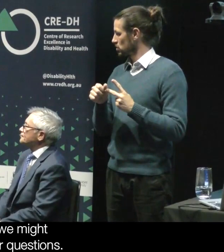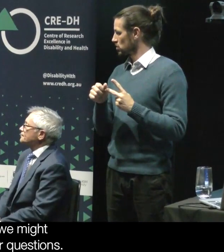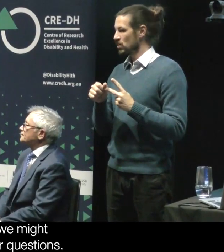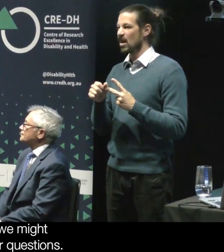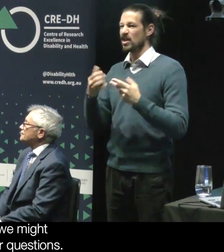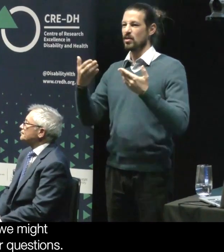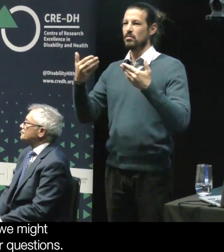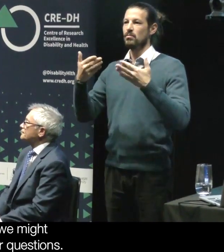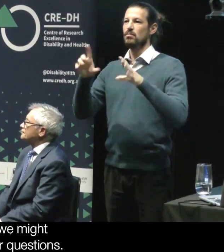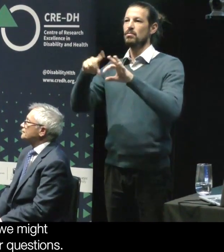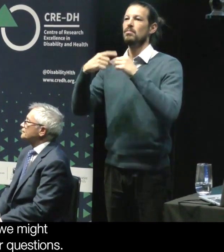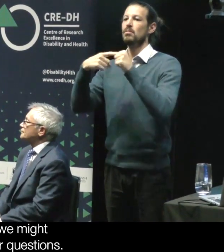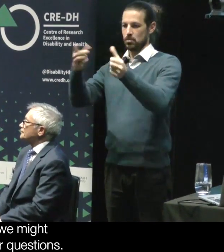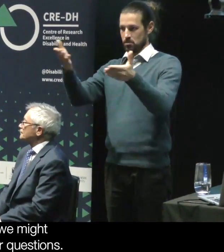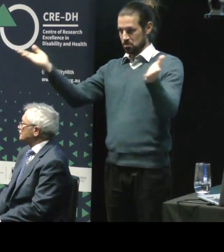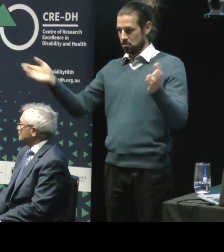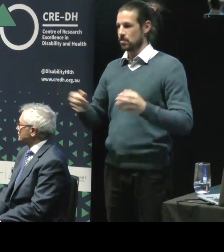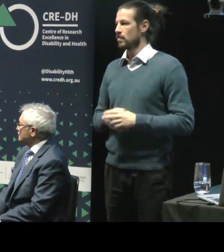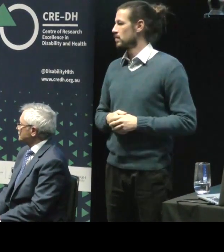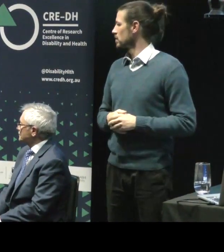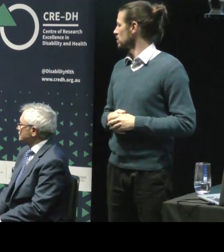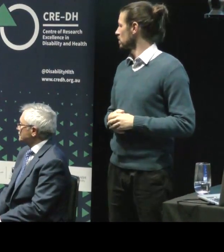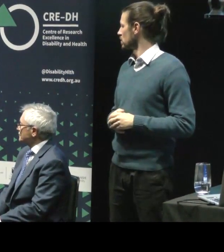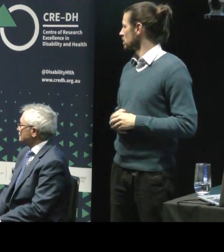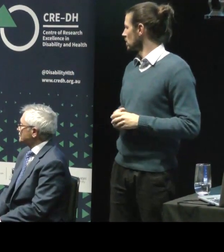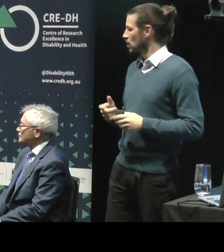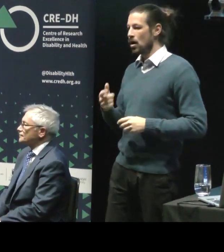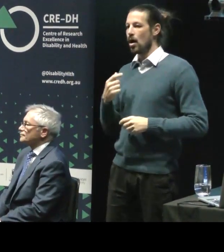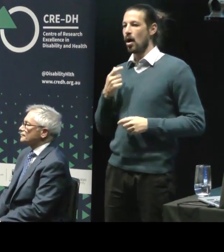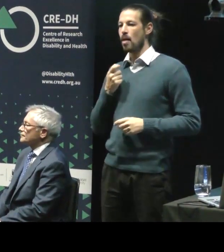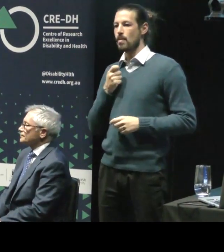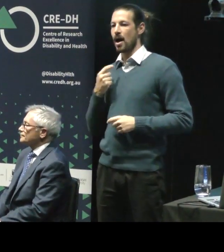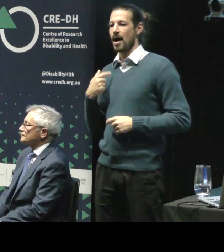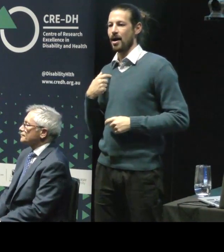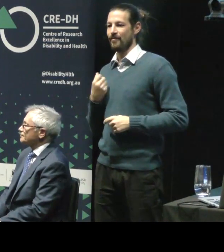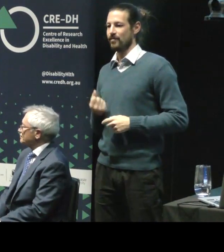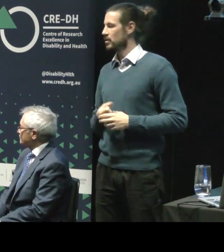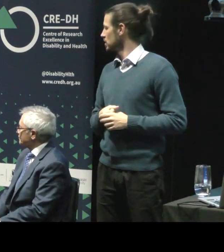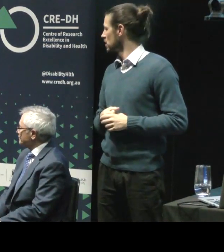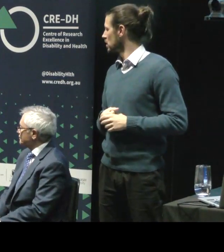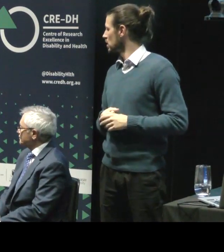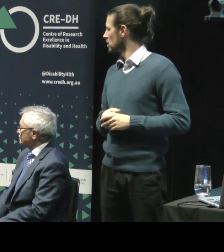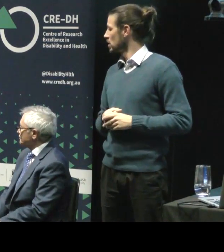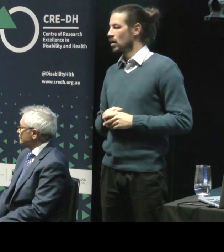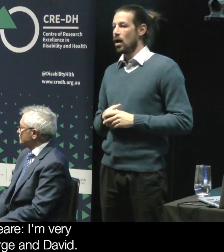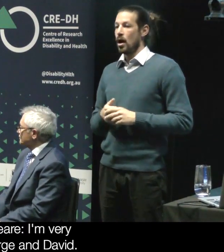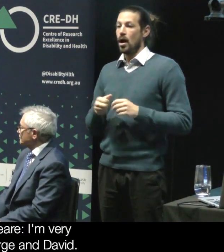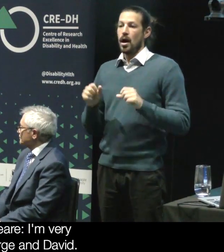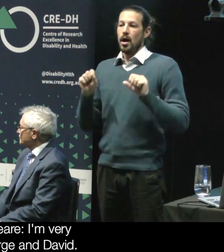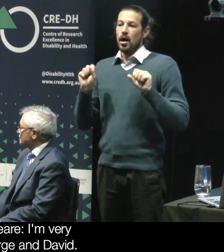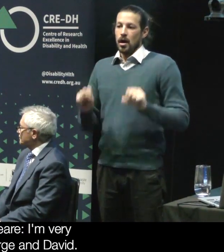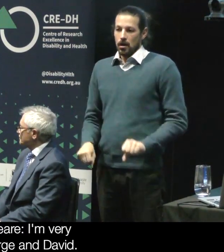open it up for questions. Sure. I think I'm okay. Oh, you're. I'm very grateful